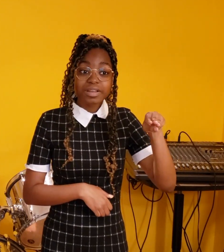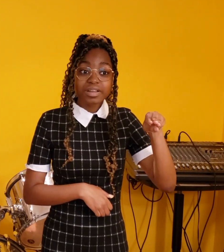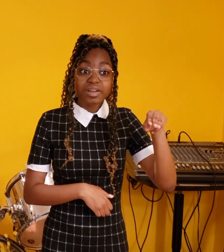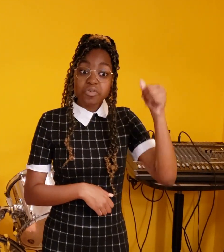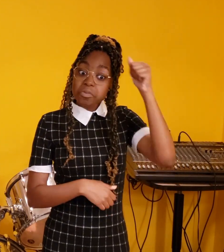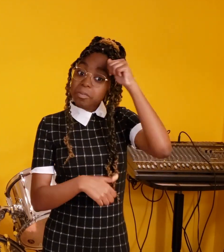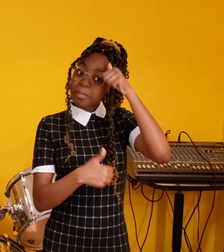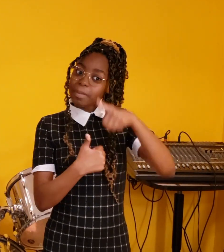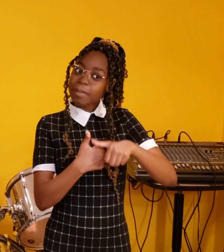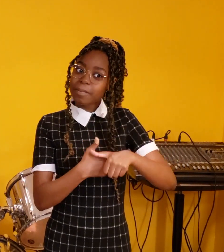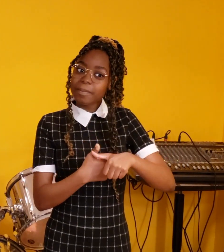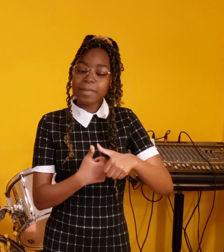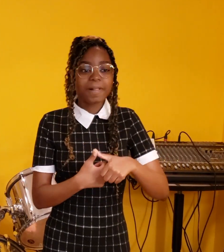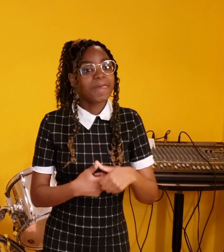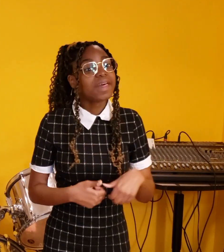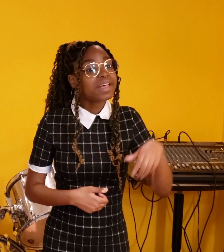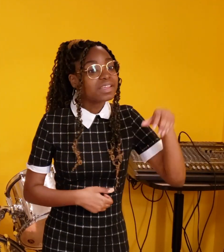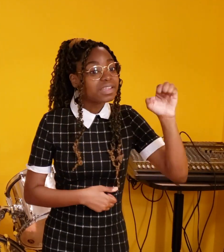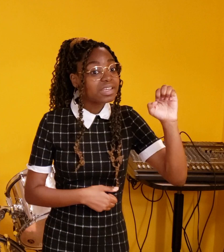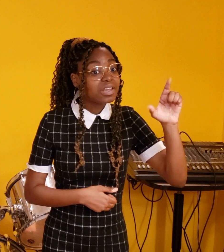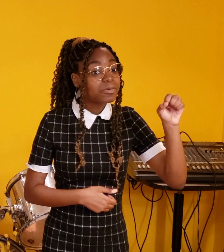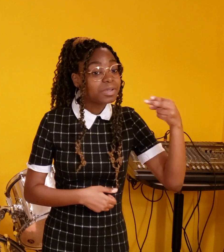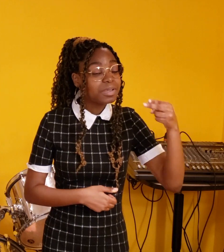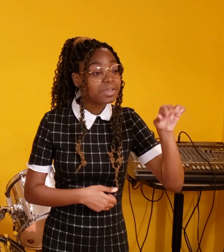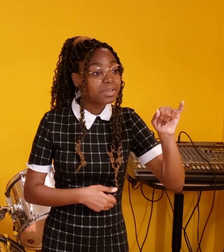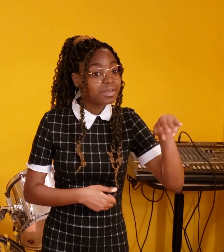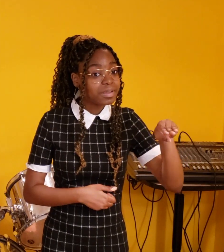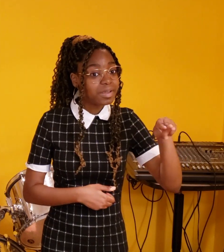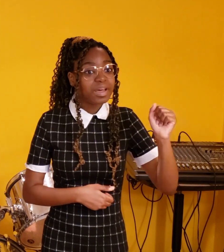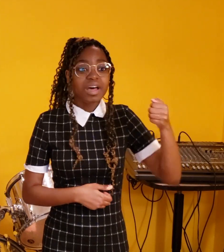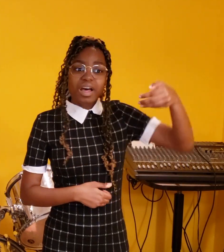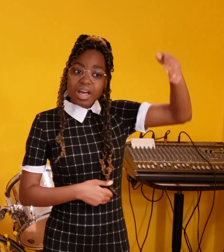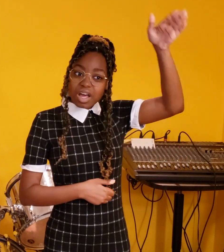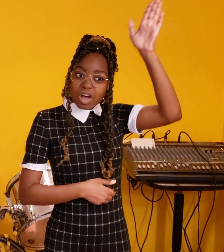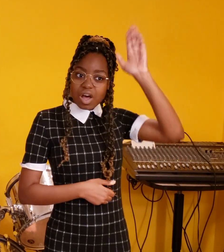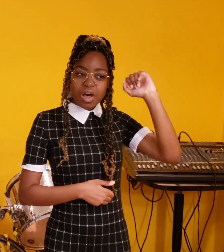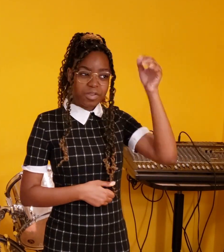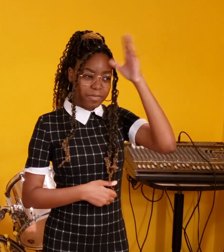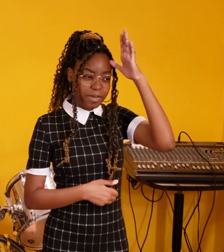going back to Elohim, the triune God, God the Father, God the Son, God the Holy Spirit, and I said, well,